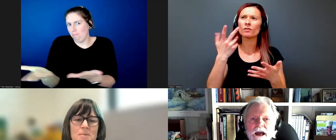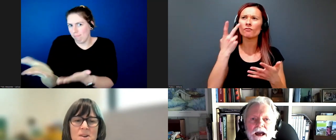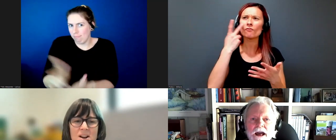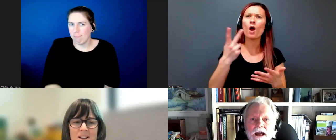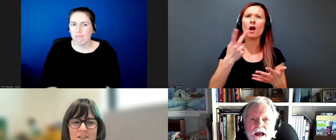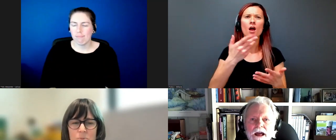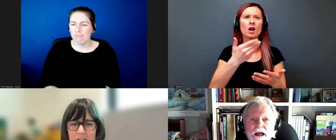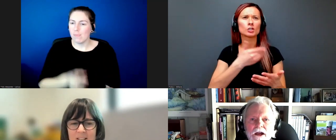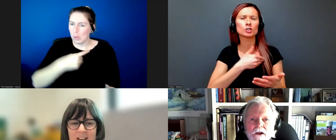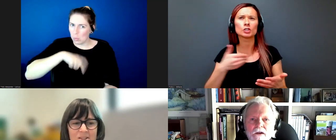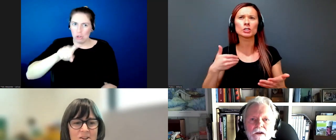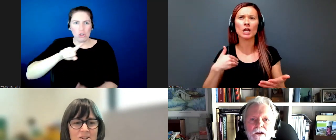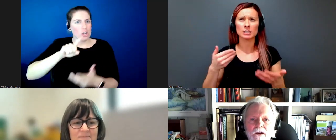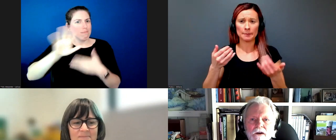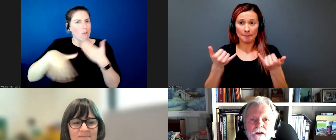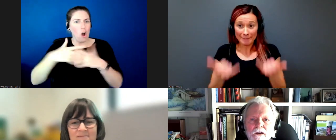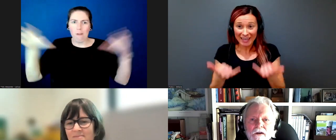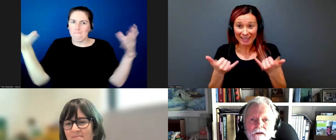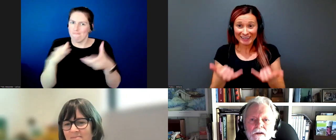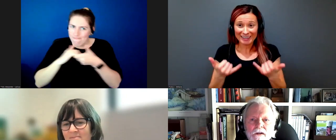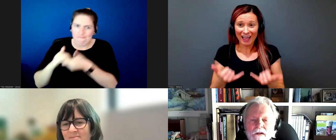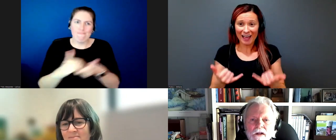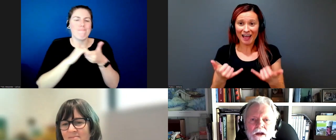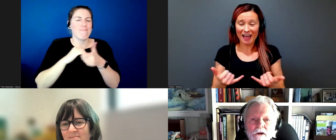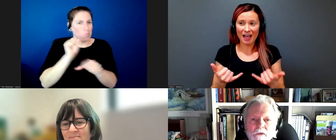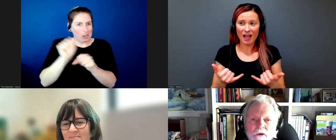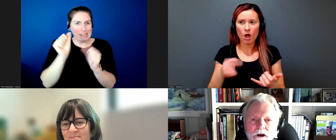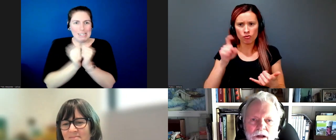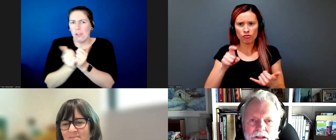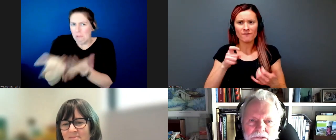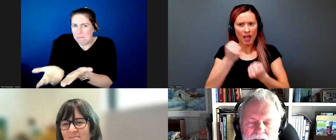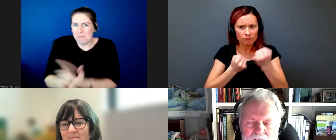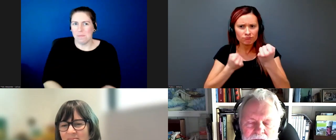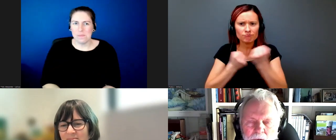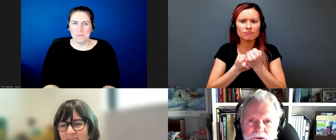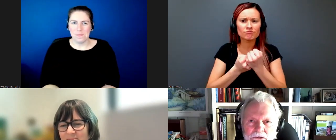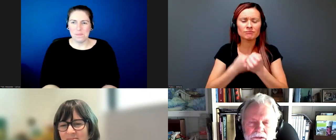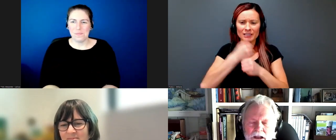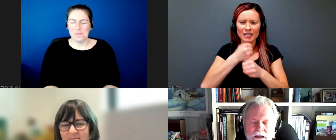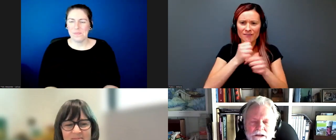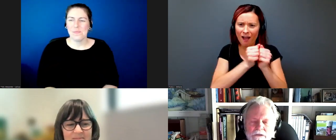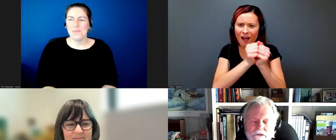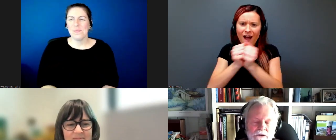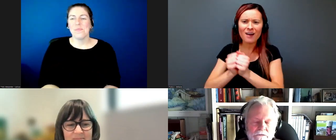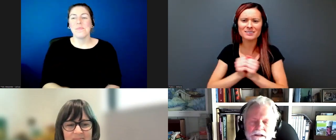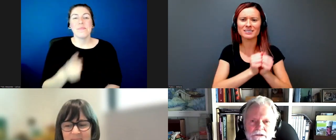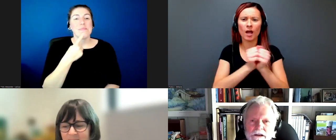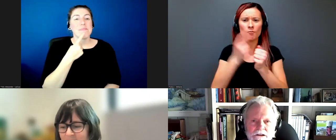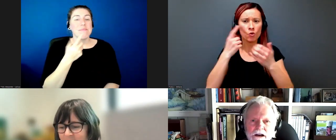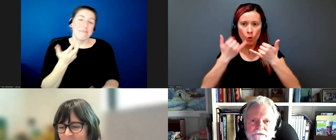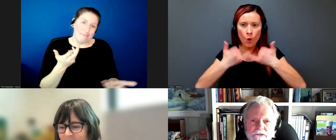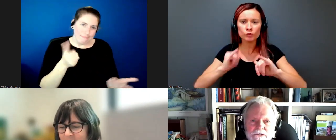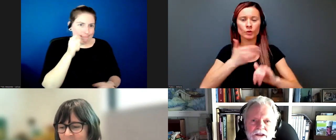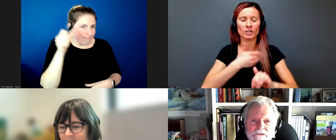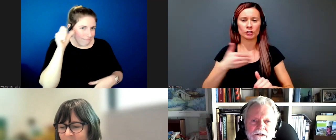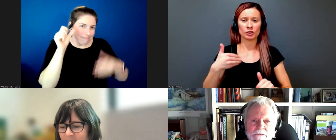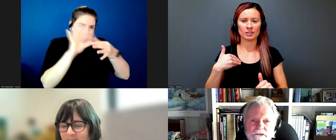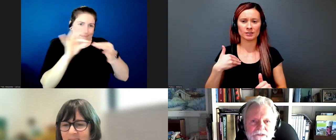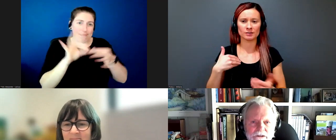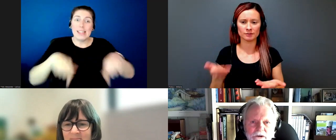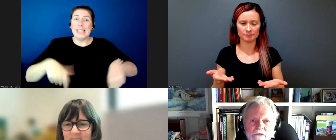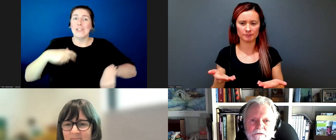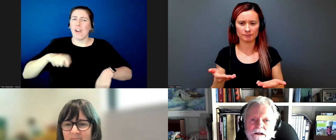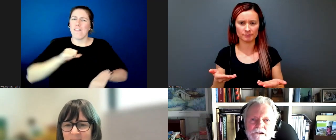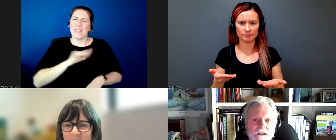to get behind and work together on? Well, as I spoke yesterday, I've just a really great conference. Thank you very much.